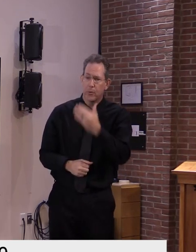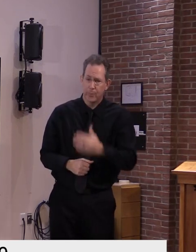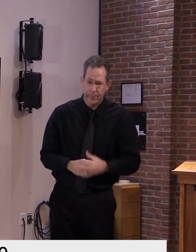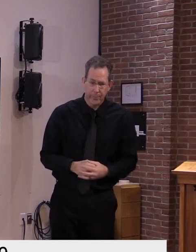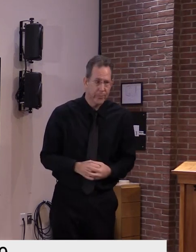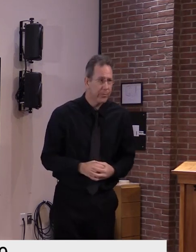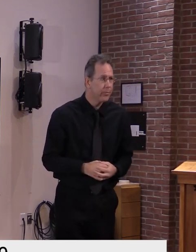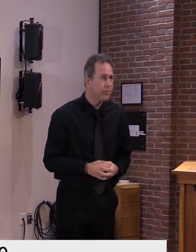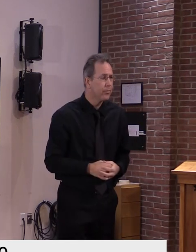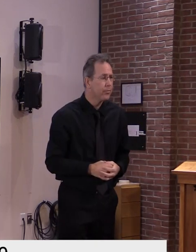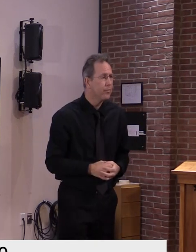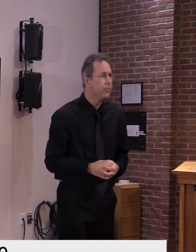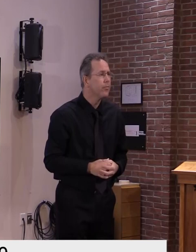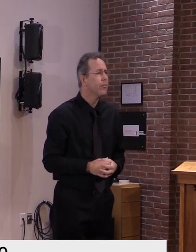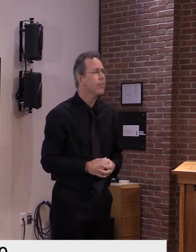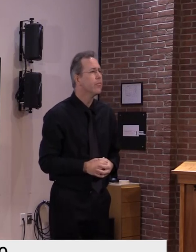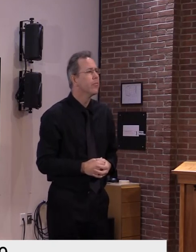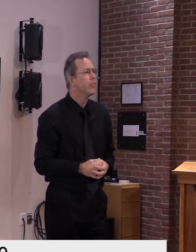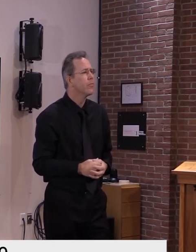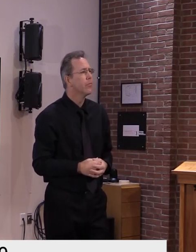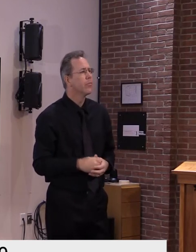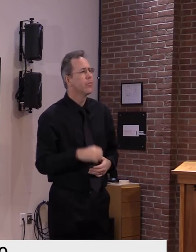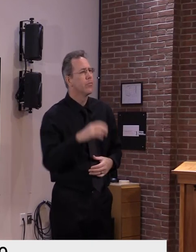Andrew, Caledonian Record.